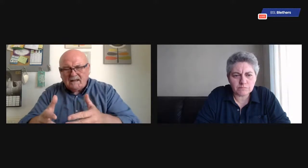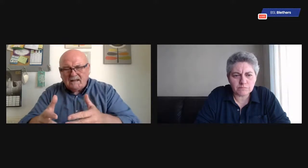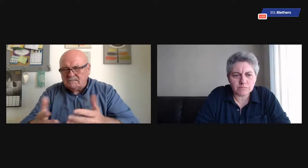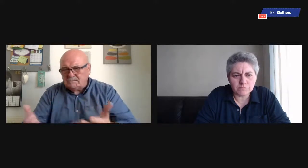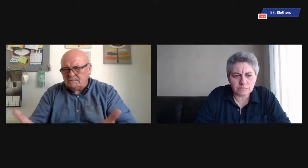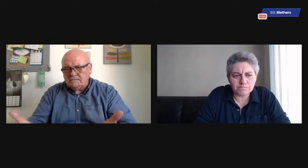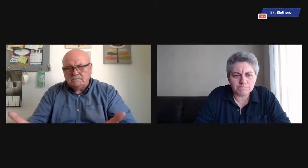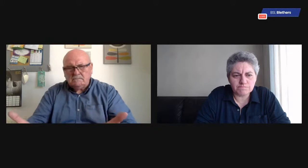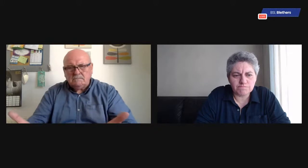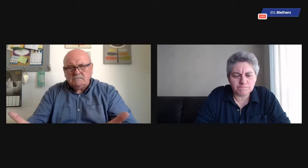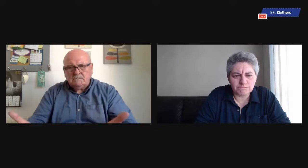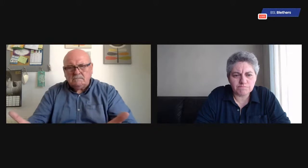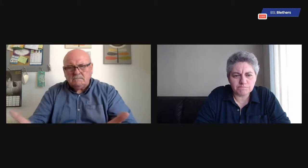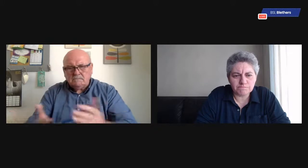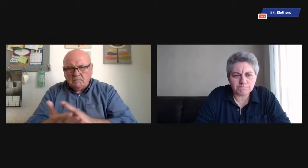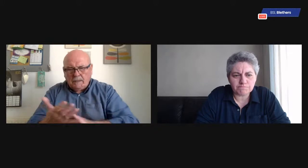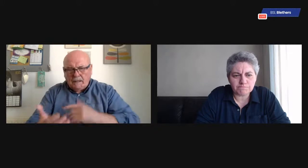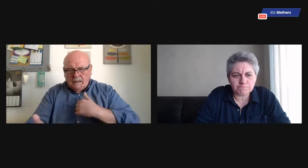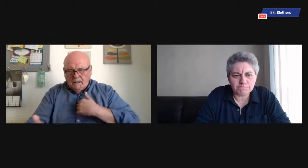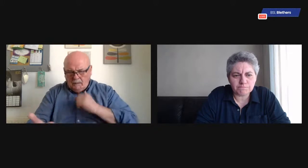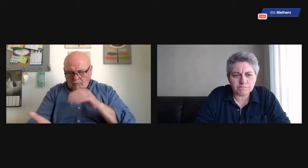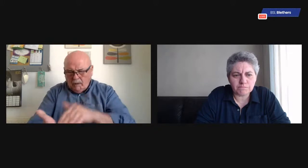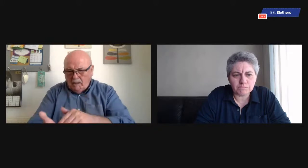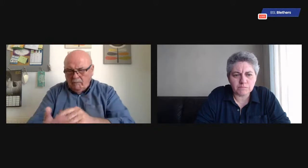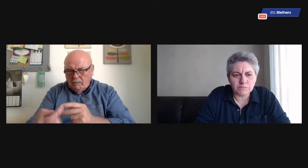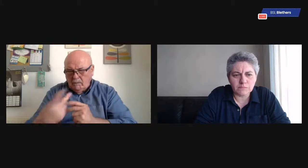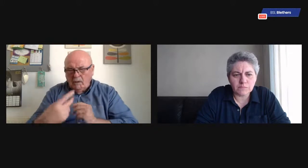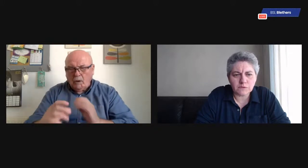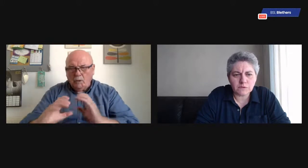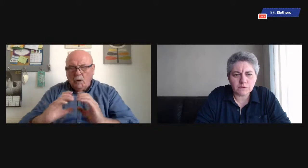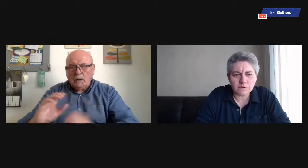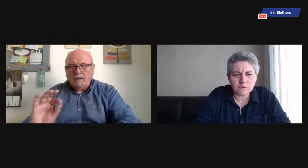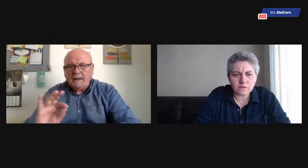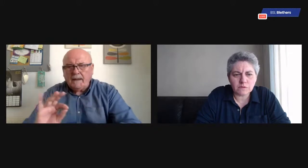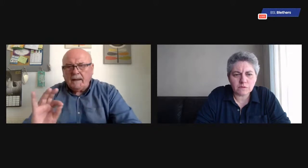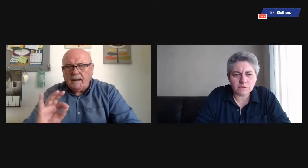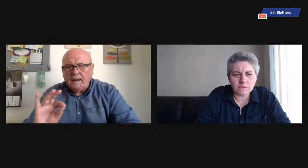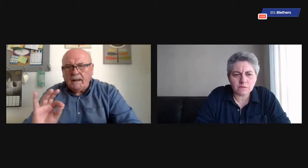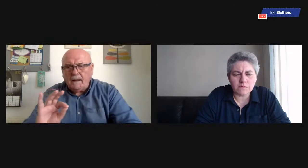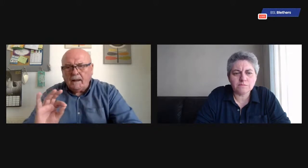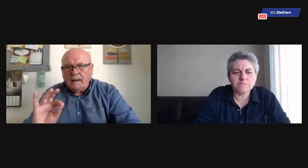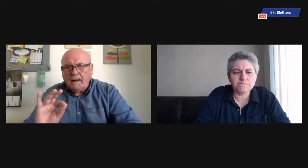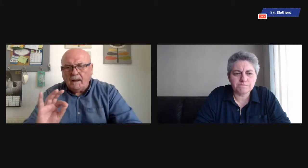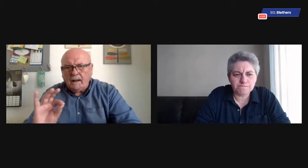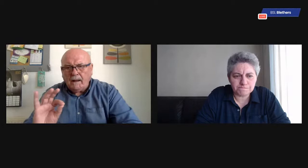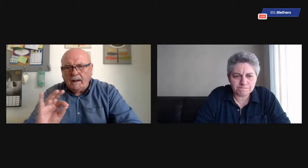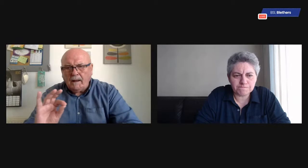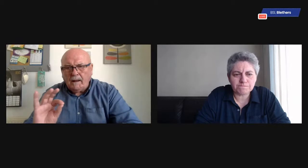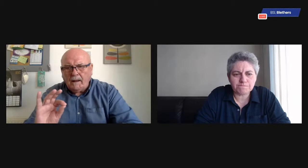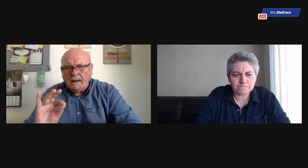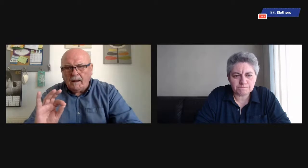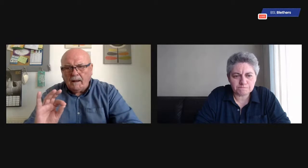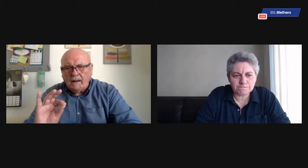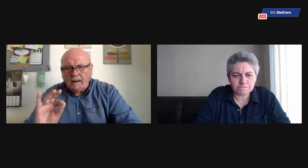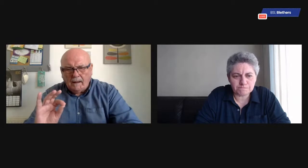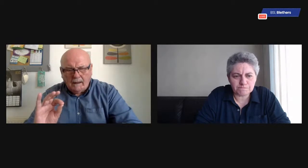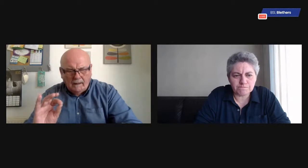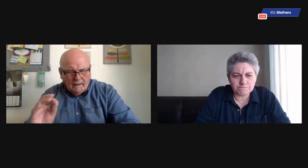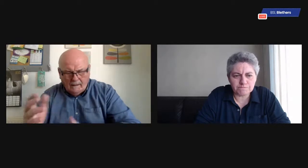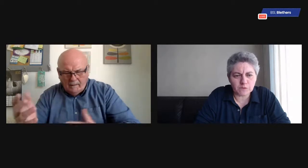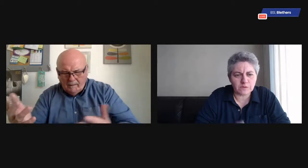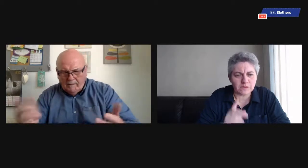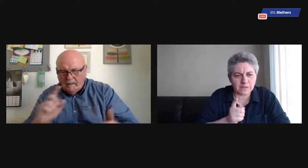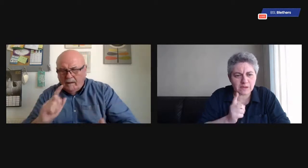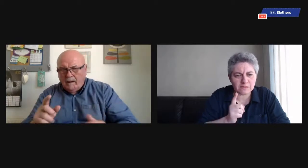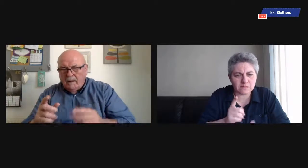and for me, the classroom assistant who can't sign, what's the point of it? Anyway, so I'm coming in there to build a